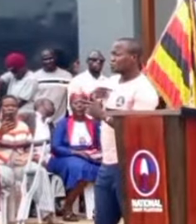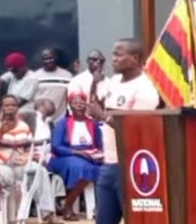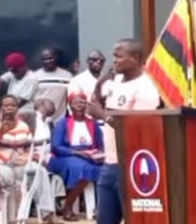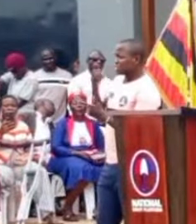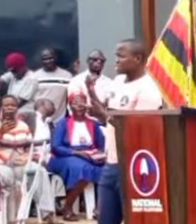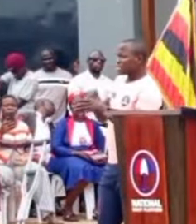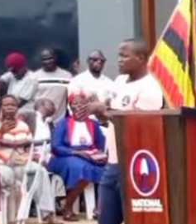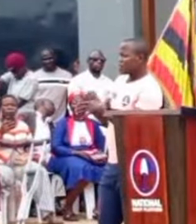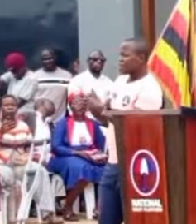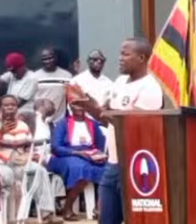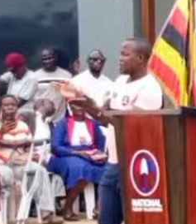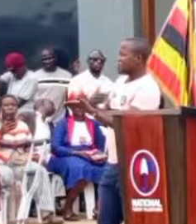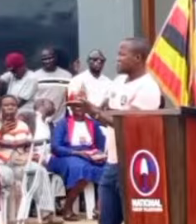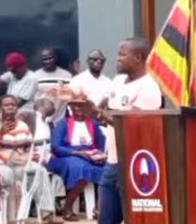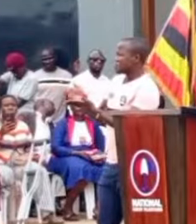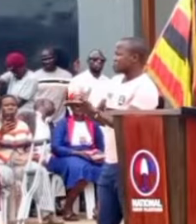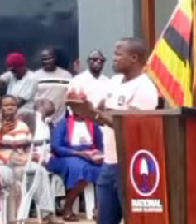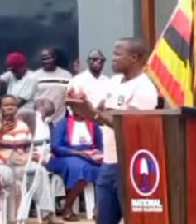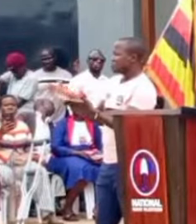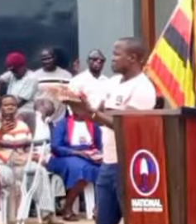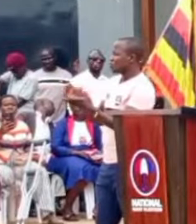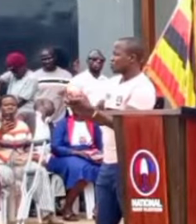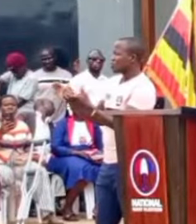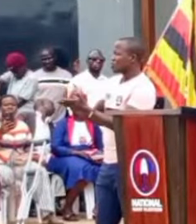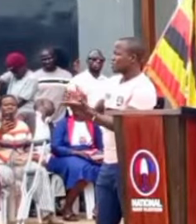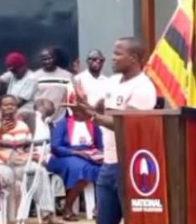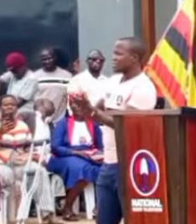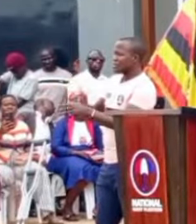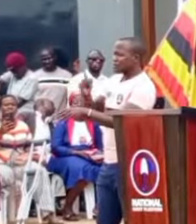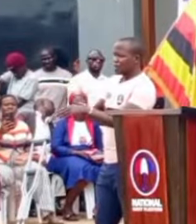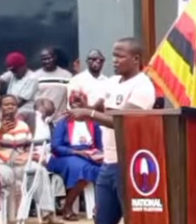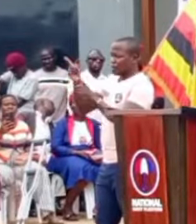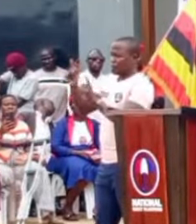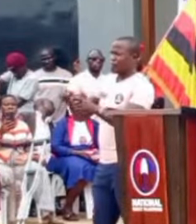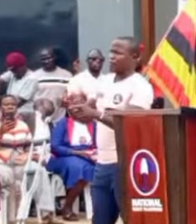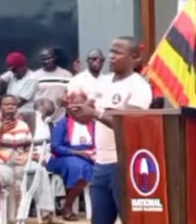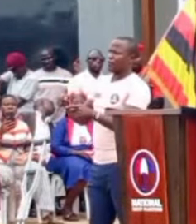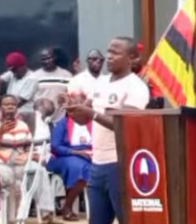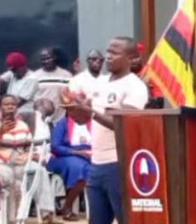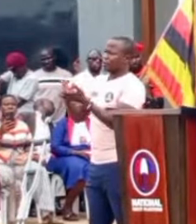ne music industry nti endowooza gye tulina nti otuuka backstage